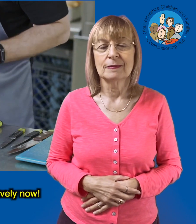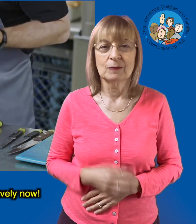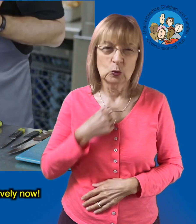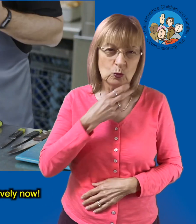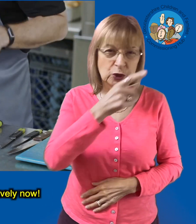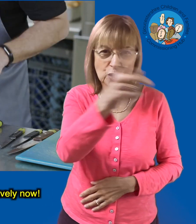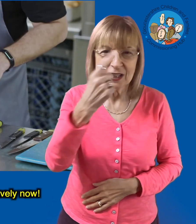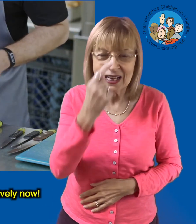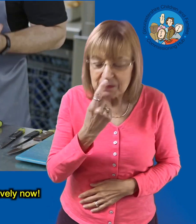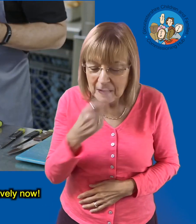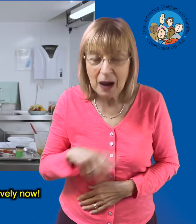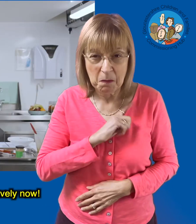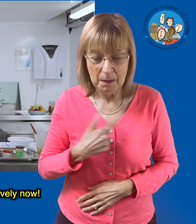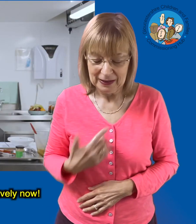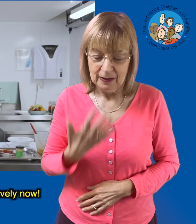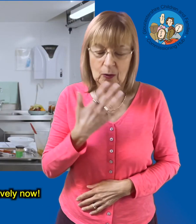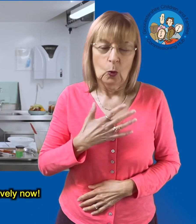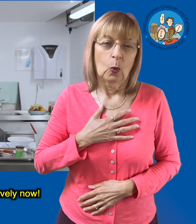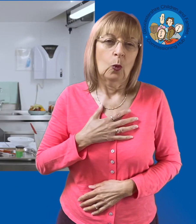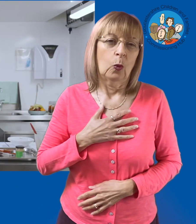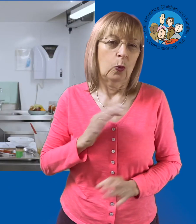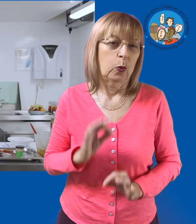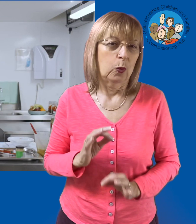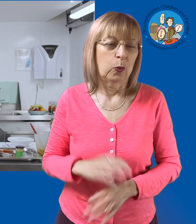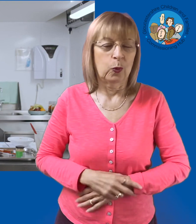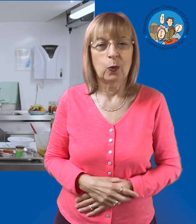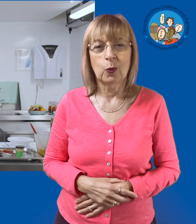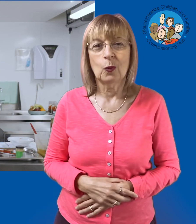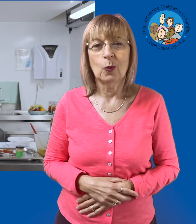Oh, I wish you could smell it. It's smelling lovely now.